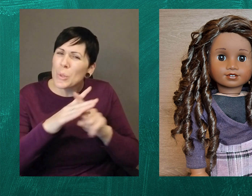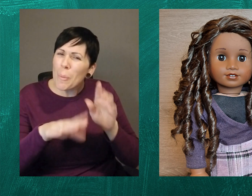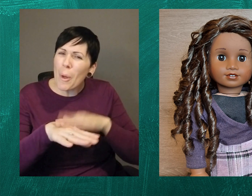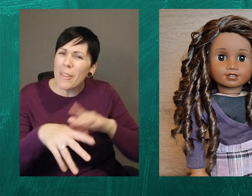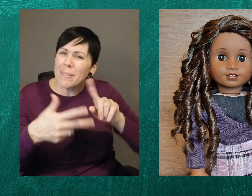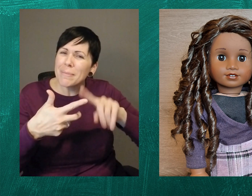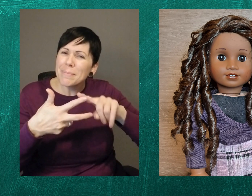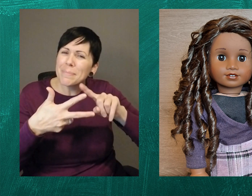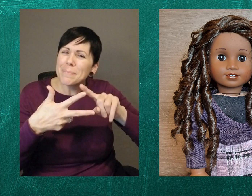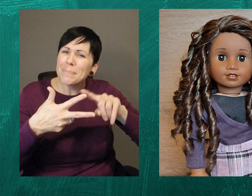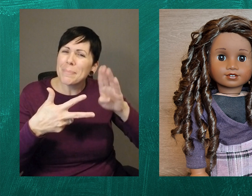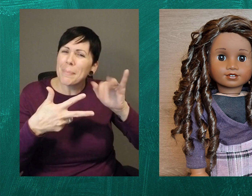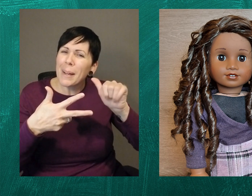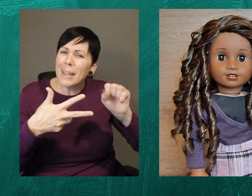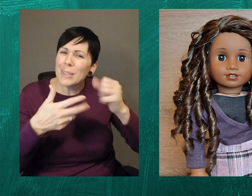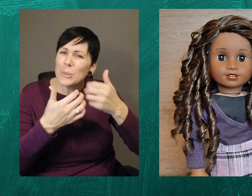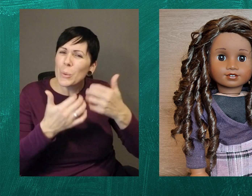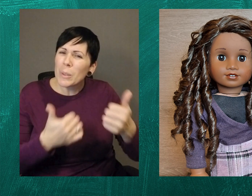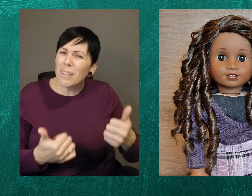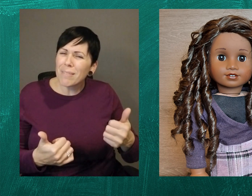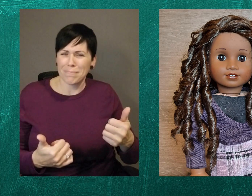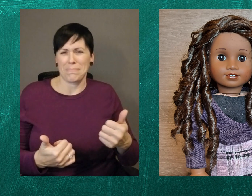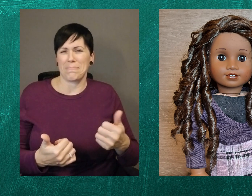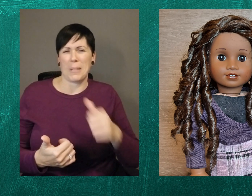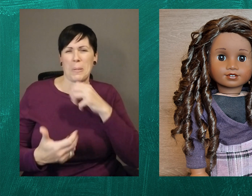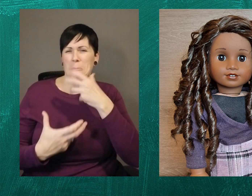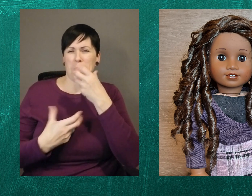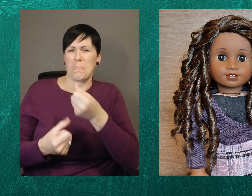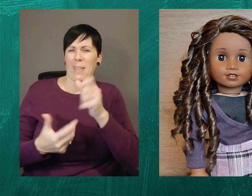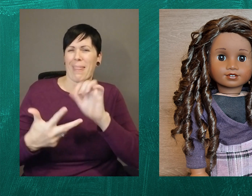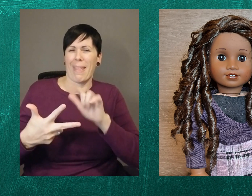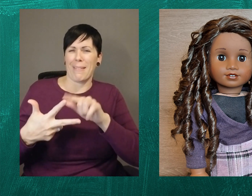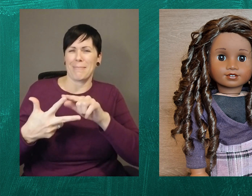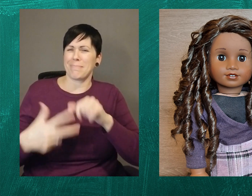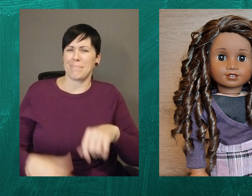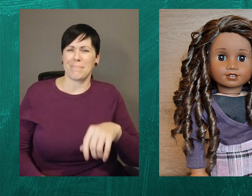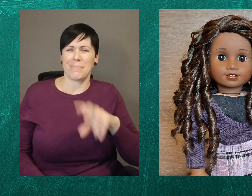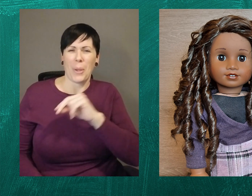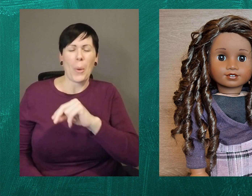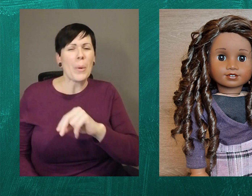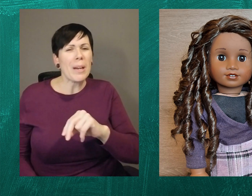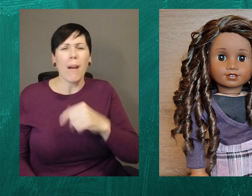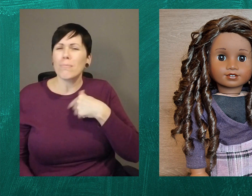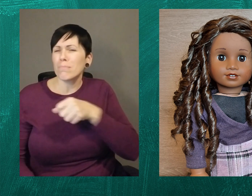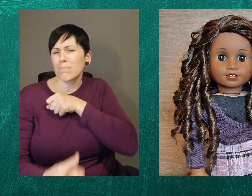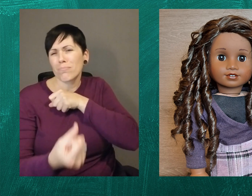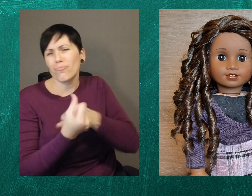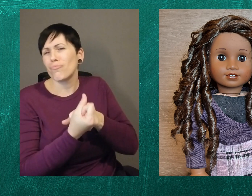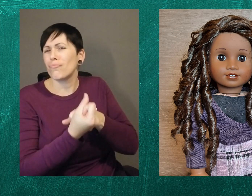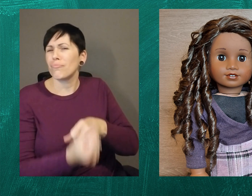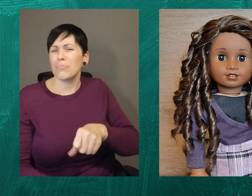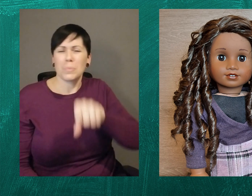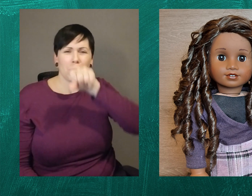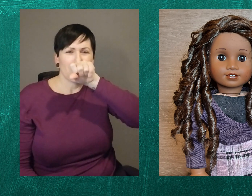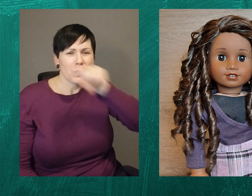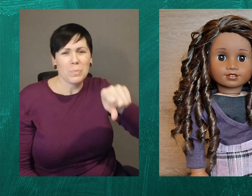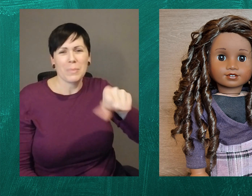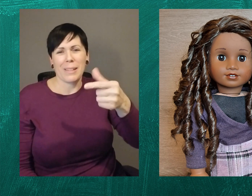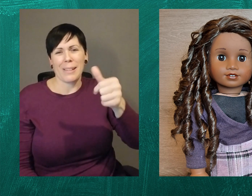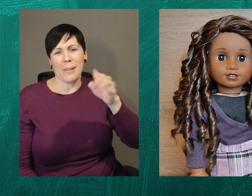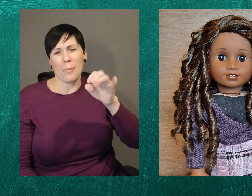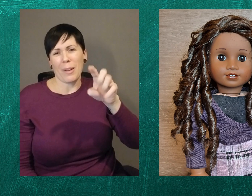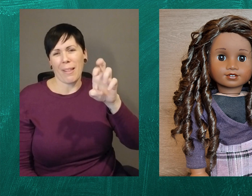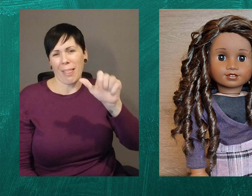sorter. I completely stan Gabriella. She, in particular, our Gabriella. So